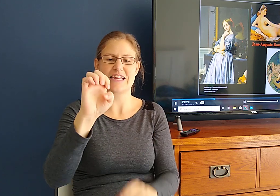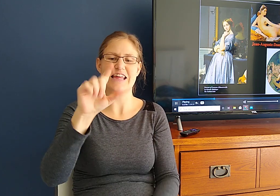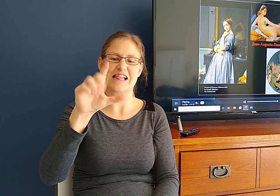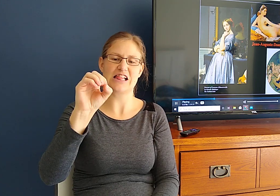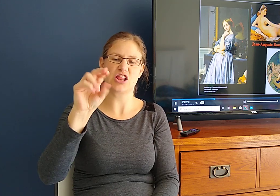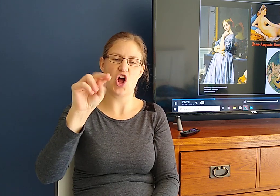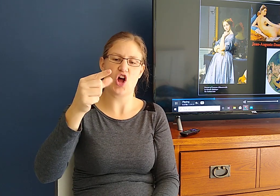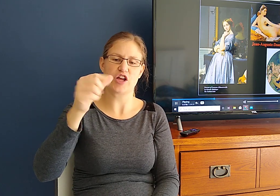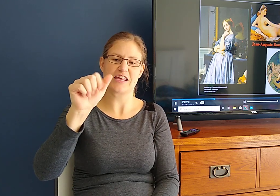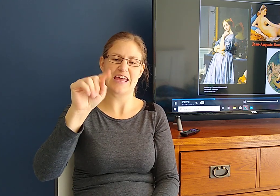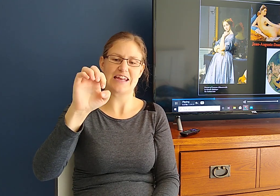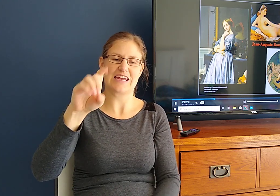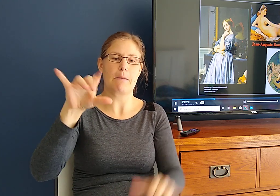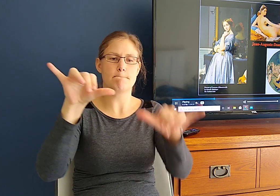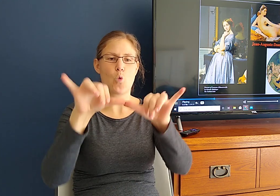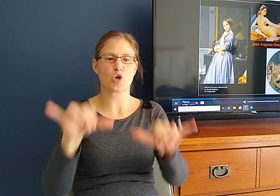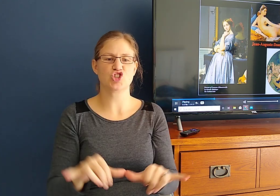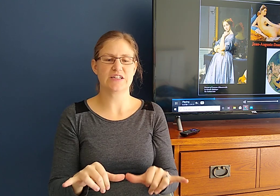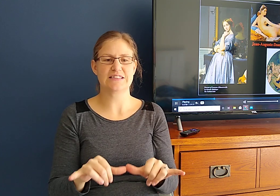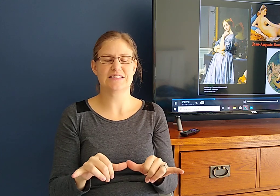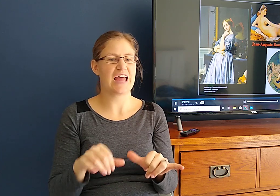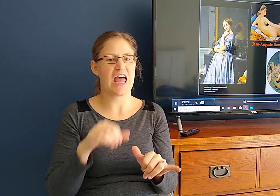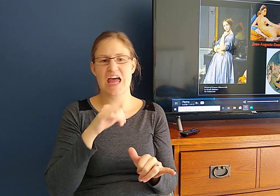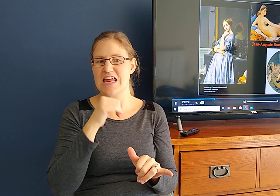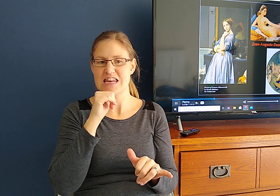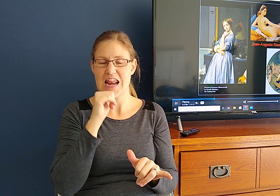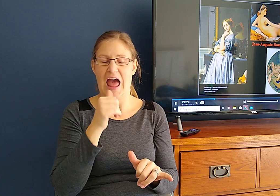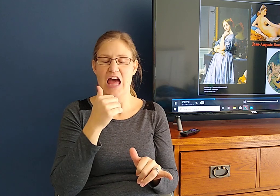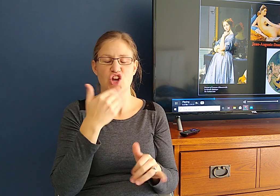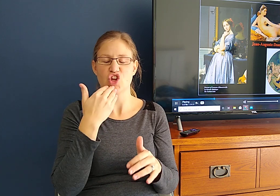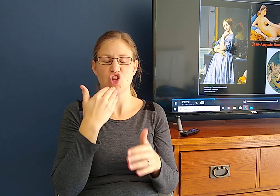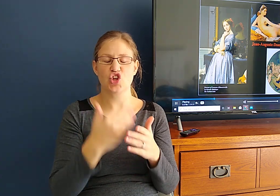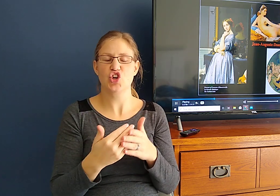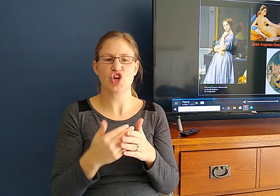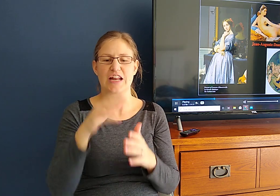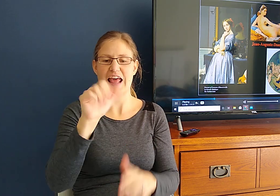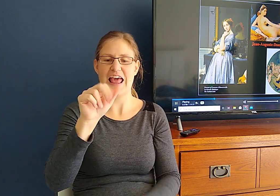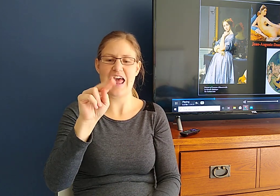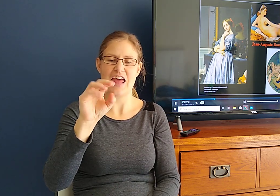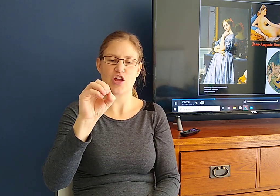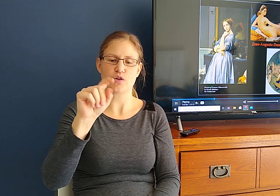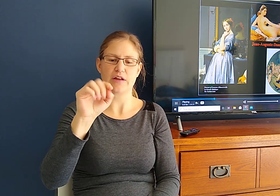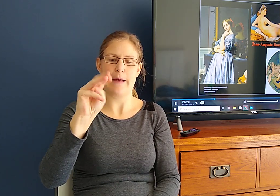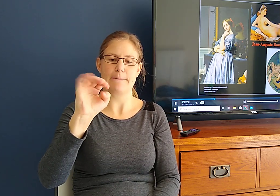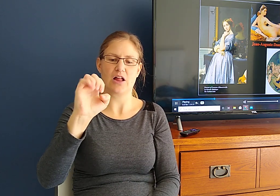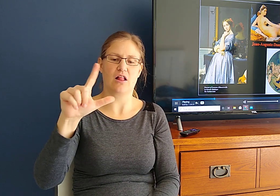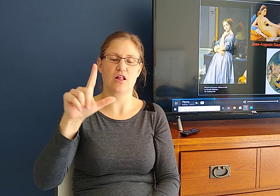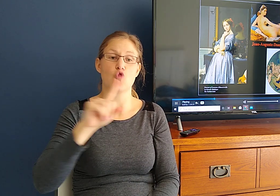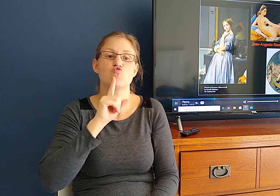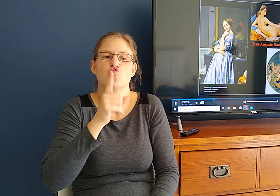and lack of anatomical realism. You'll notice looking at the back of this